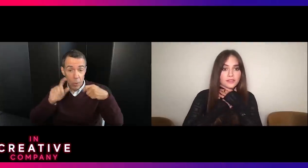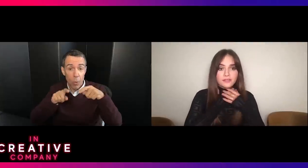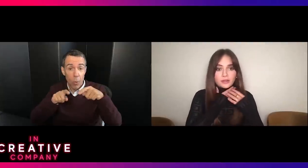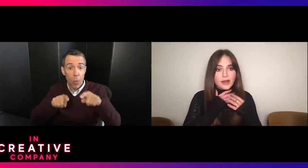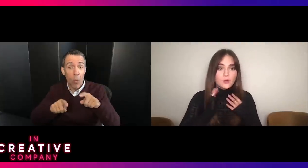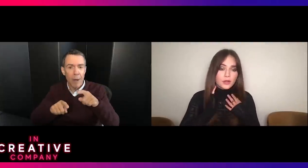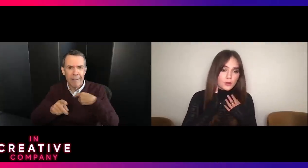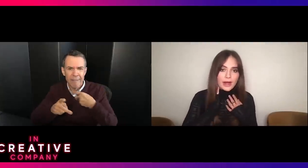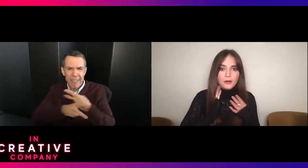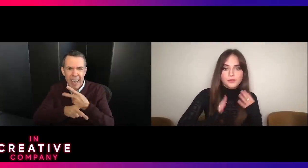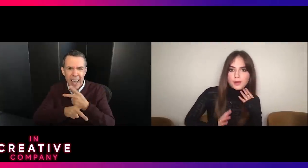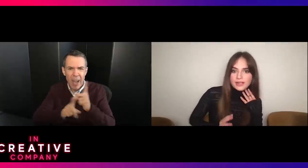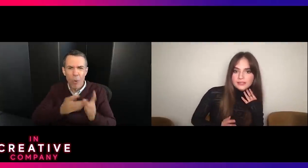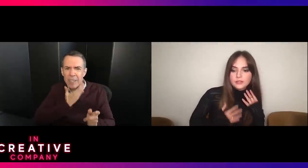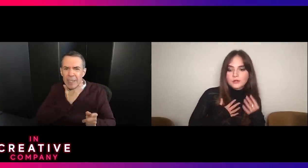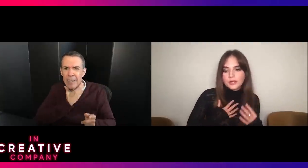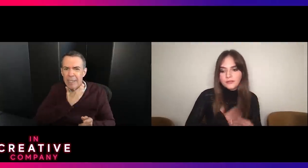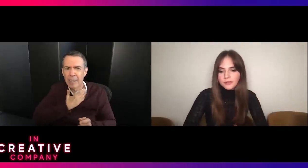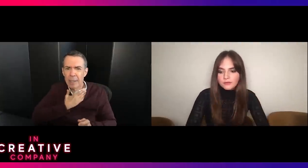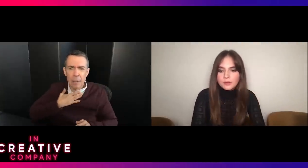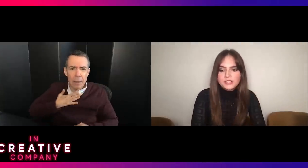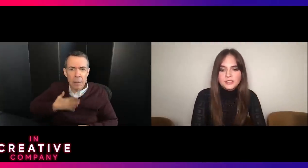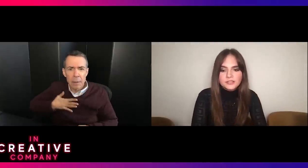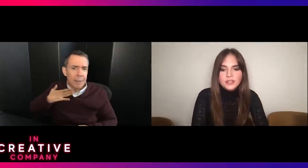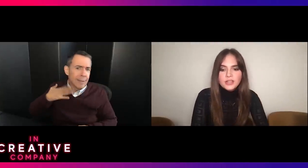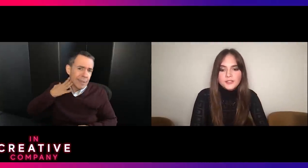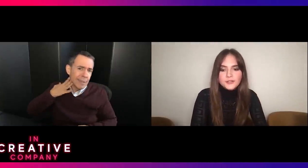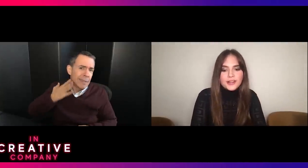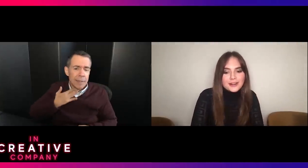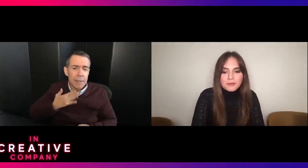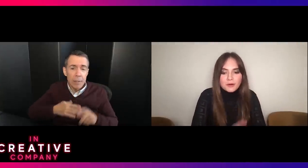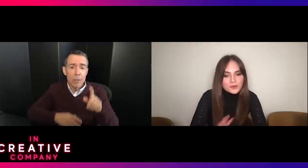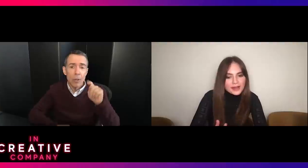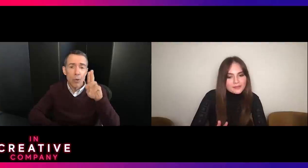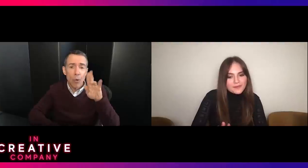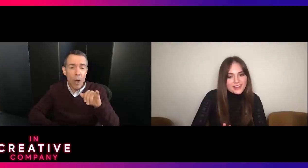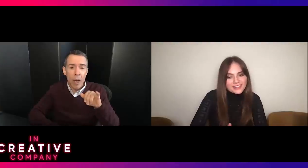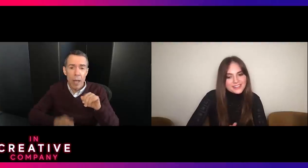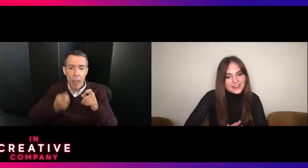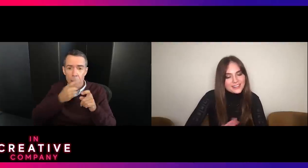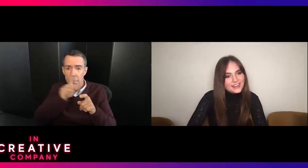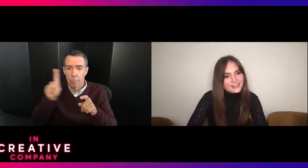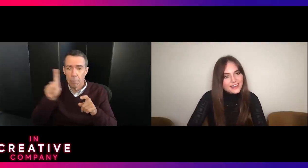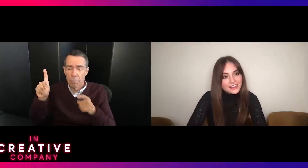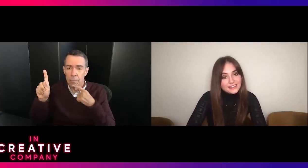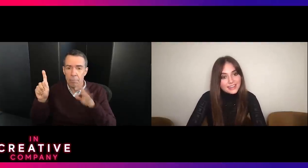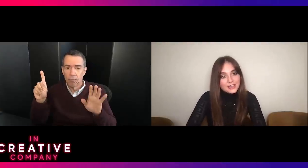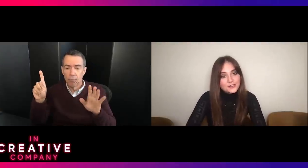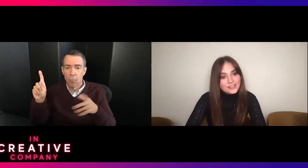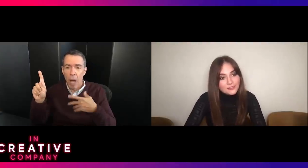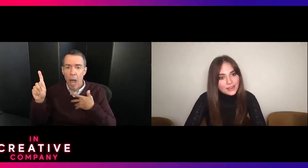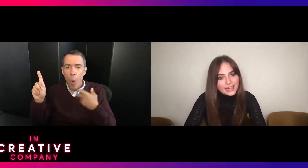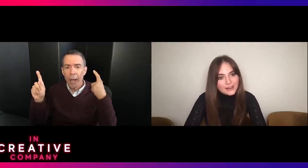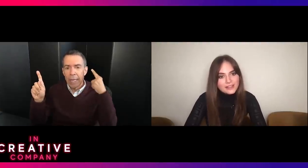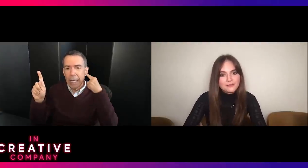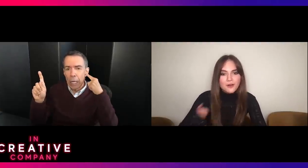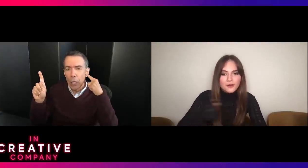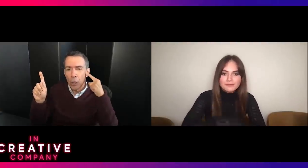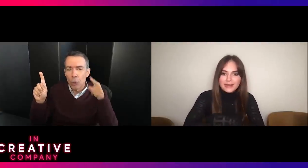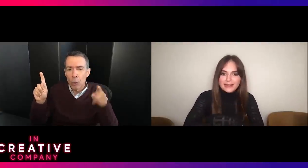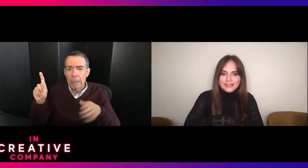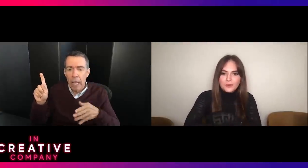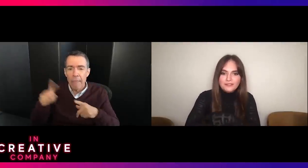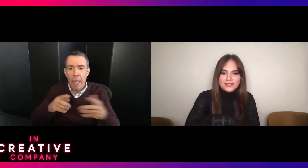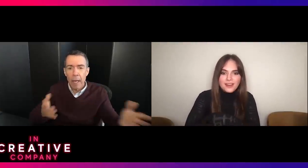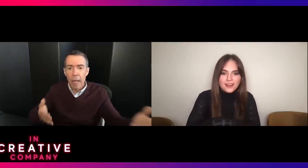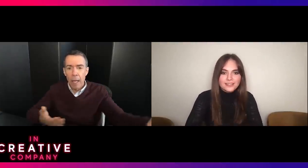were trying to figure out, how it was best that Troy could feel vibrations, Troy kind of pulled away from me and he said, "I'd give anything to hear you sing right now," and then